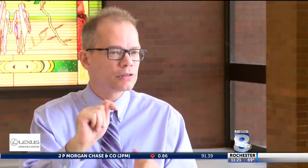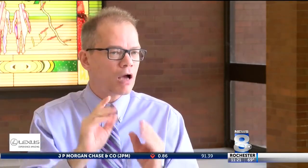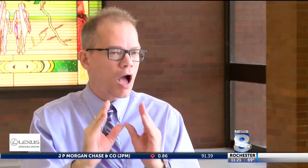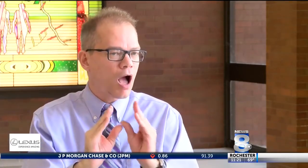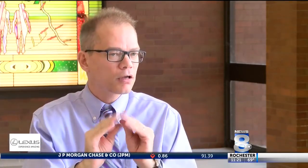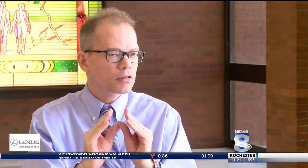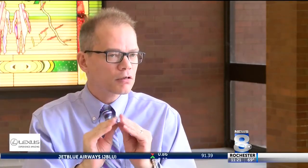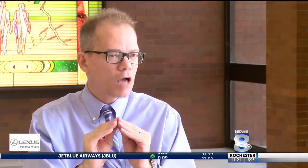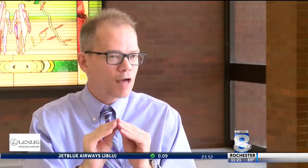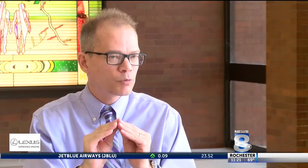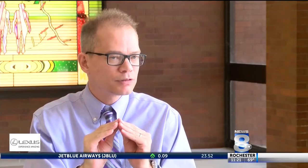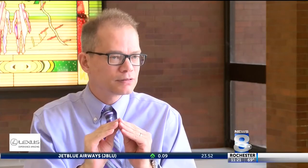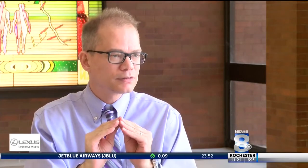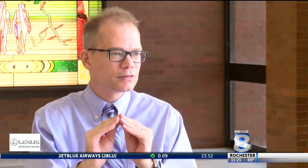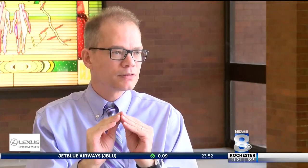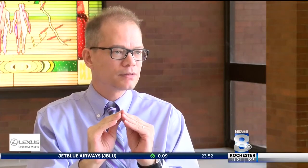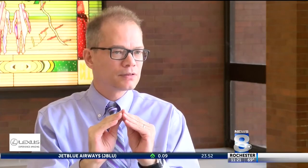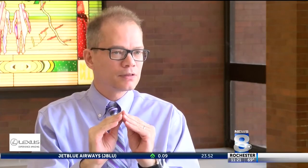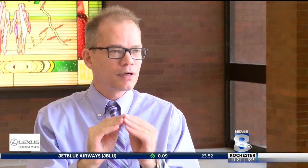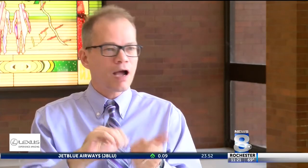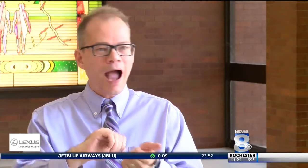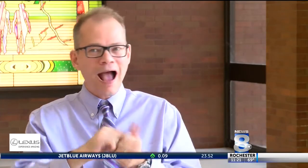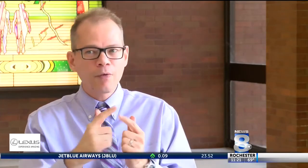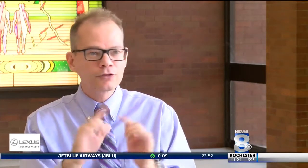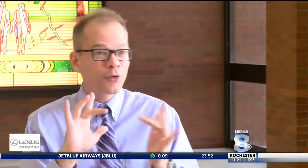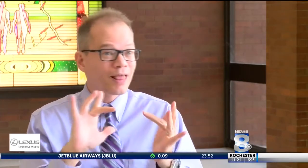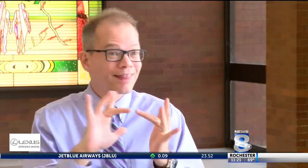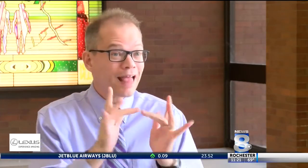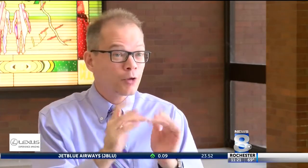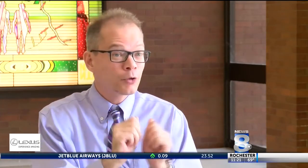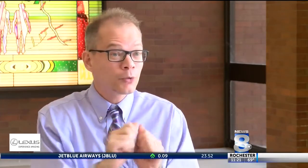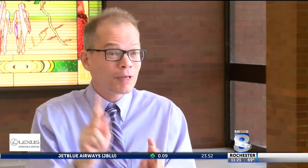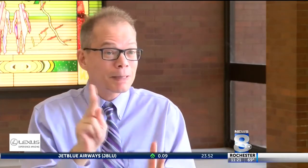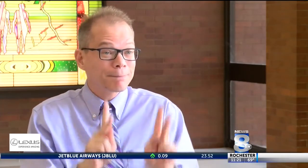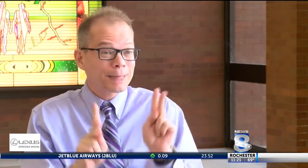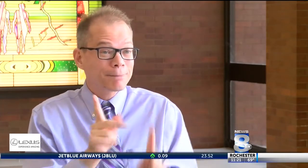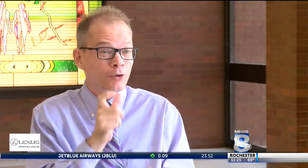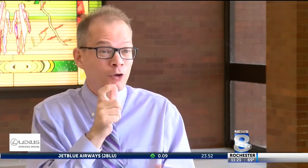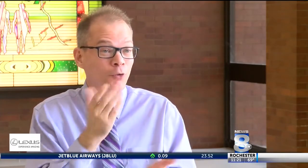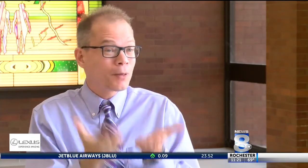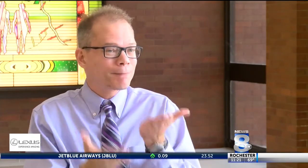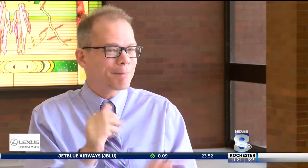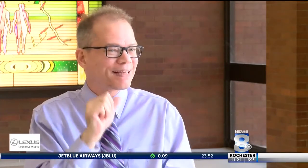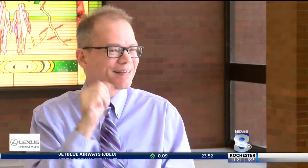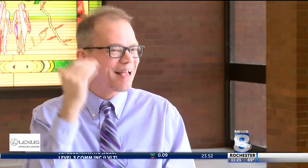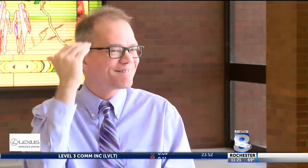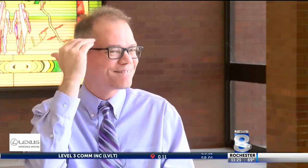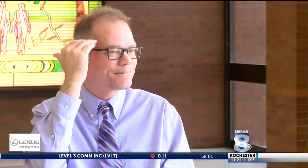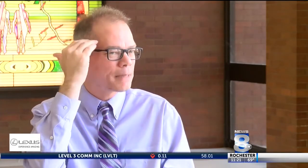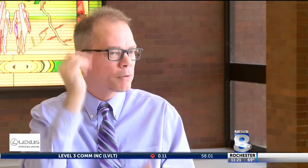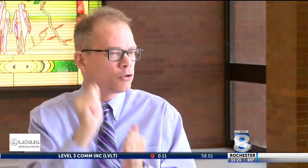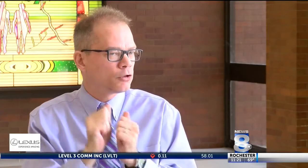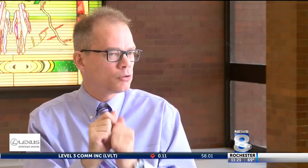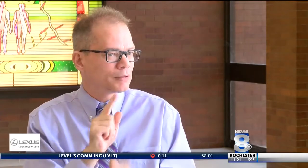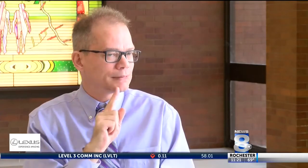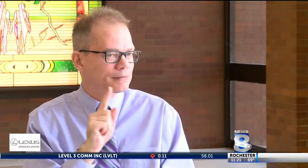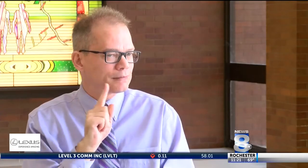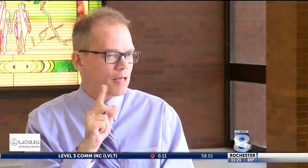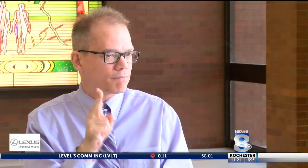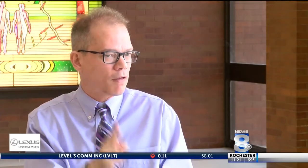having discussions about how to present at conferences, how to network with people who might not really not be familiar with the deaf